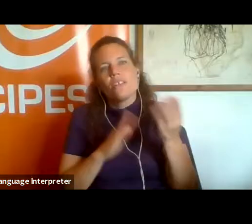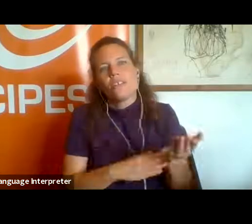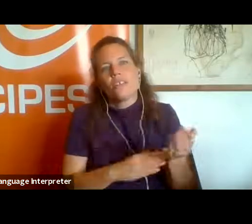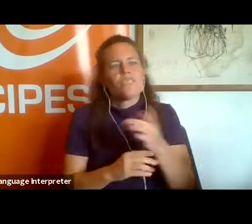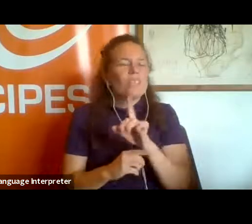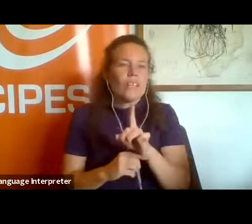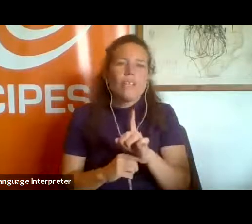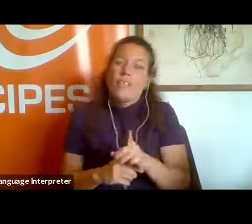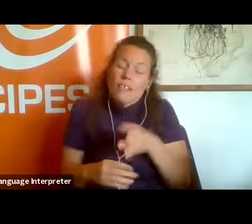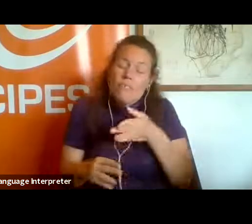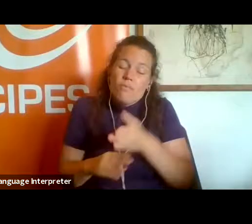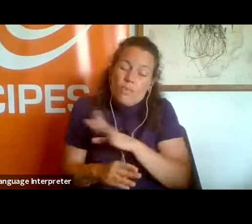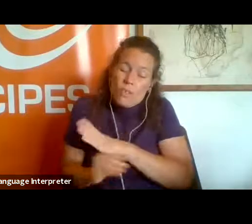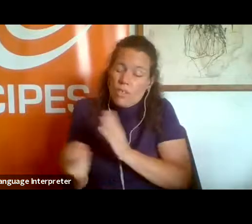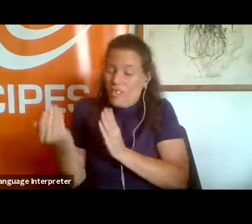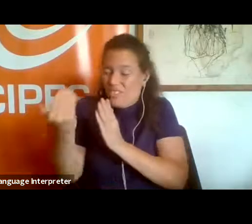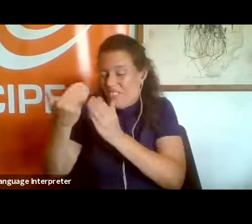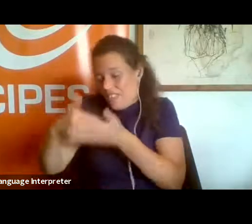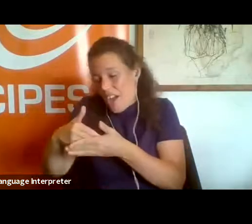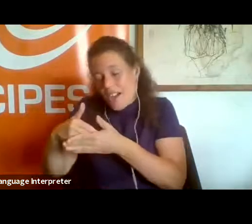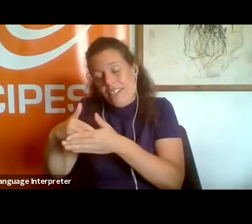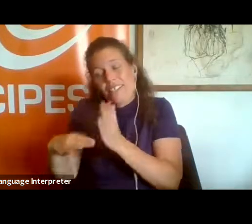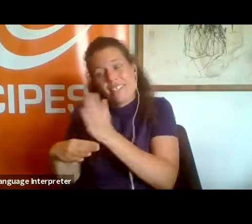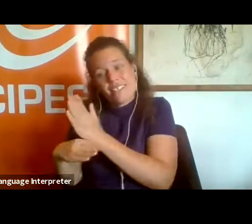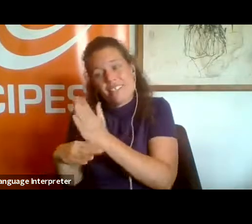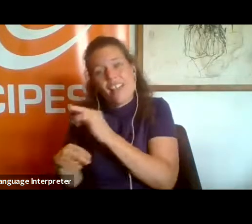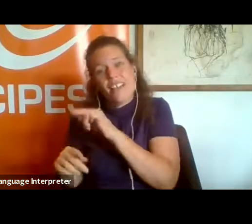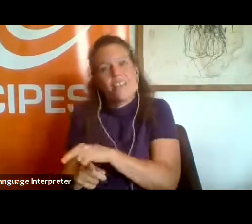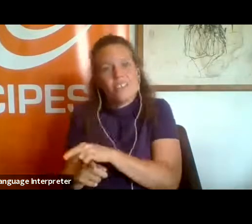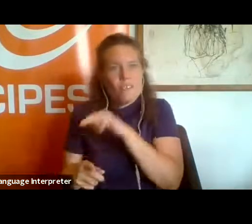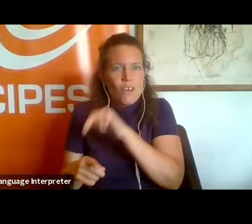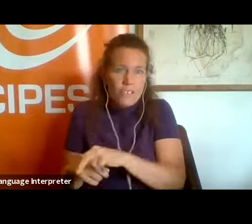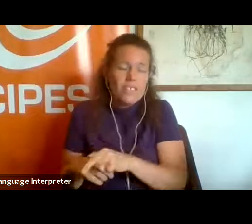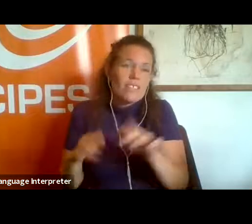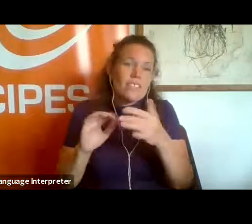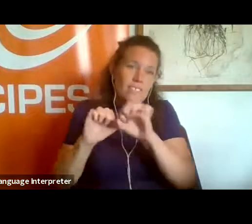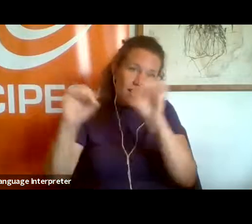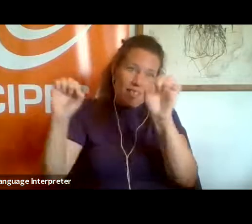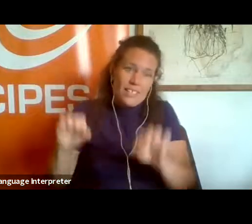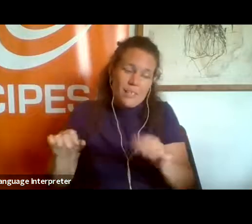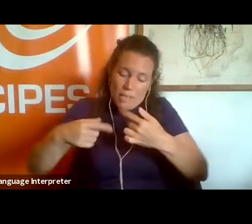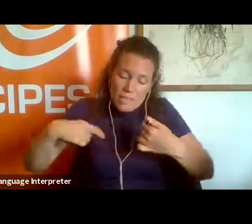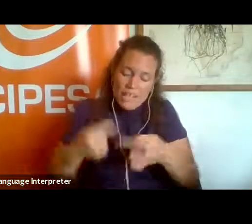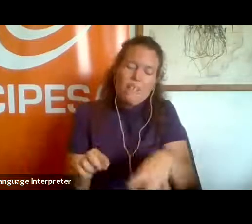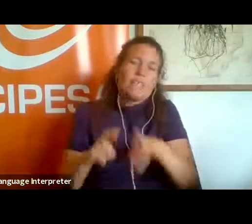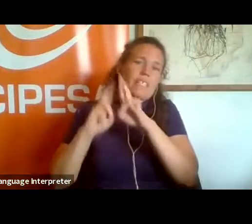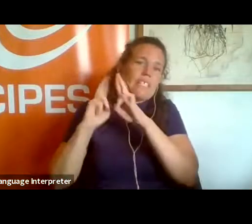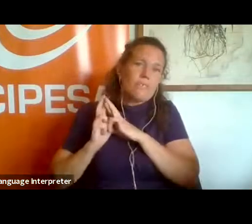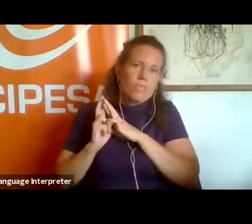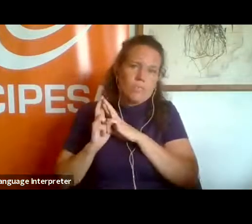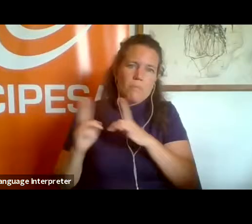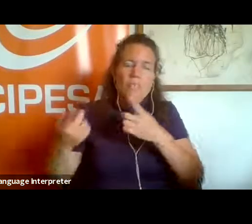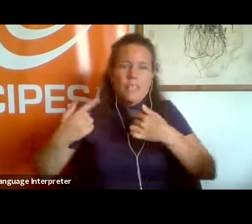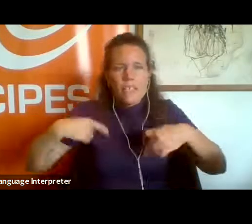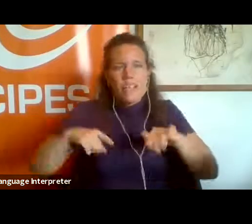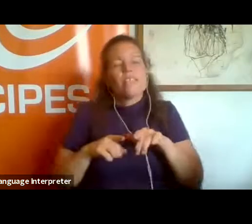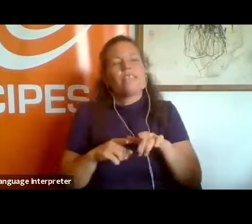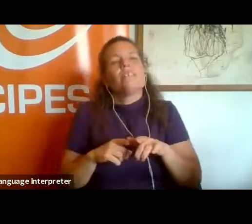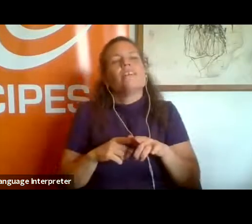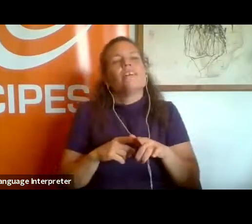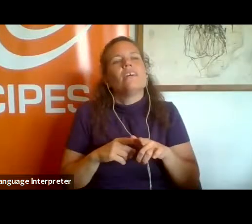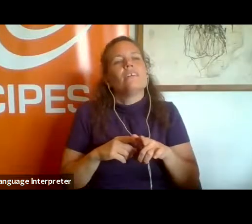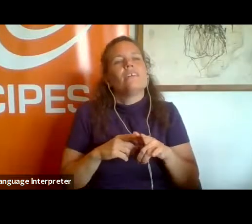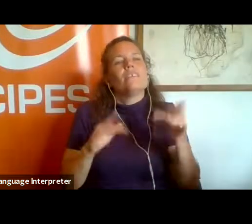to, or the utility of this system and these systems. And it's our responsibility as cyber citizens to call it out and